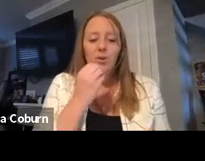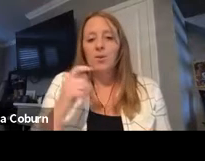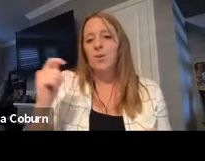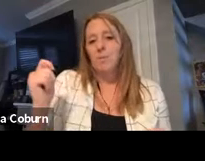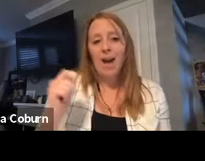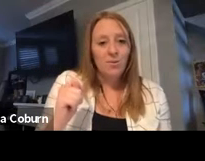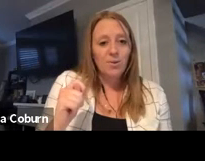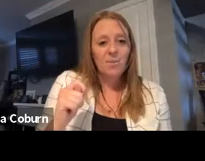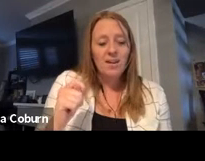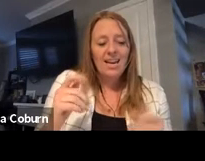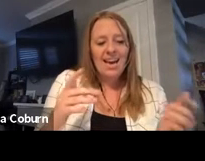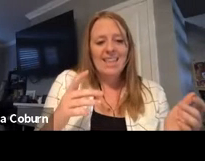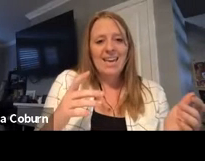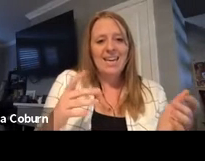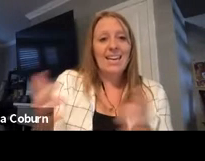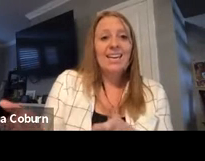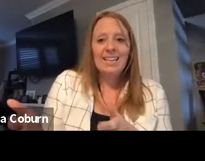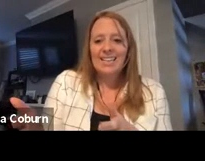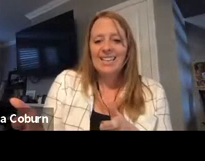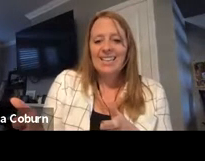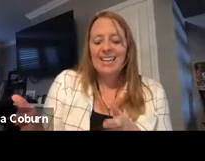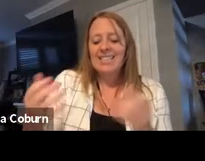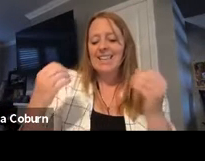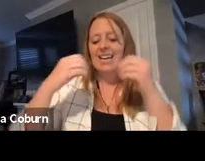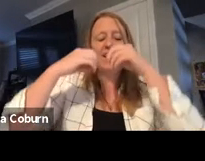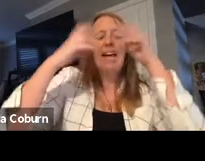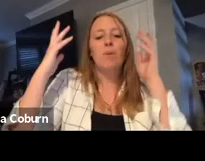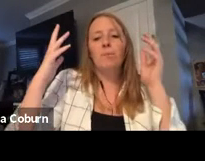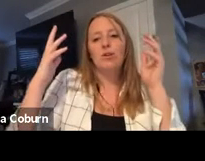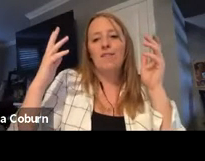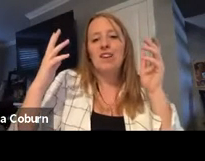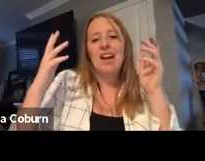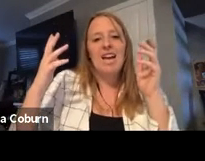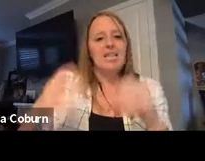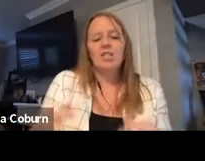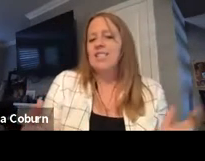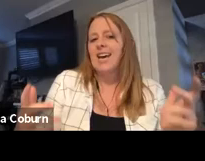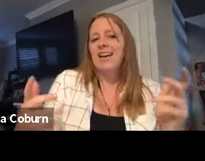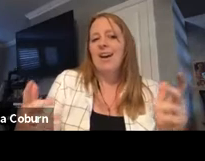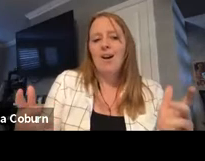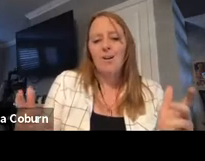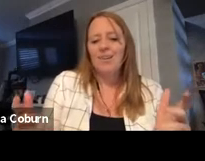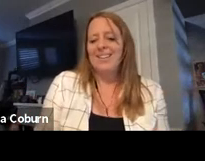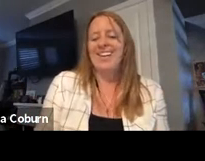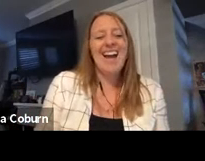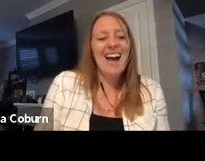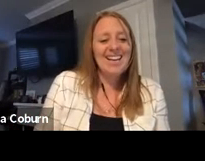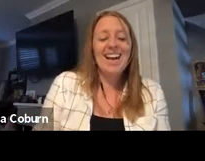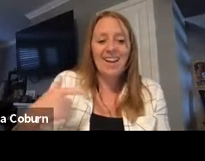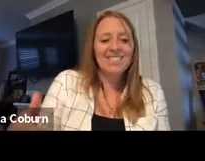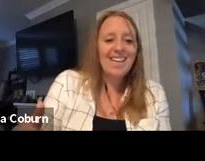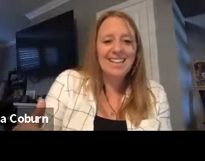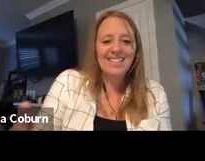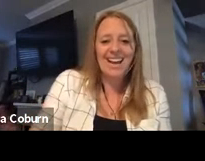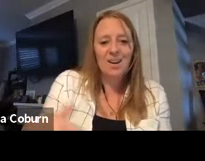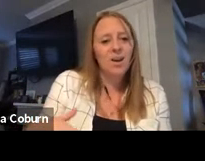or food or bathroom and they get it, it's like a light bulb goes off in their head and they're just like, oh, if